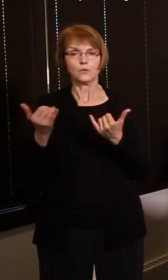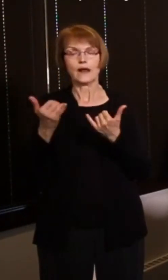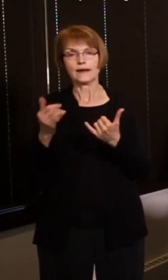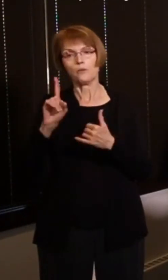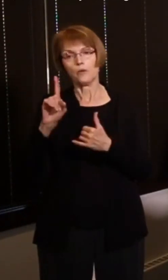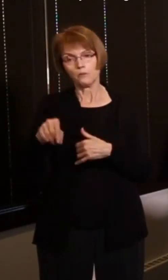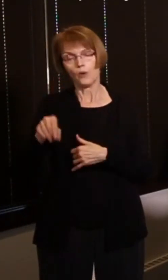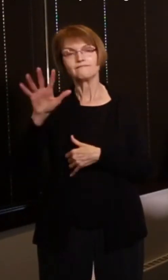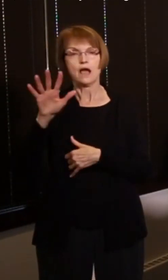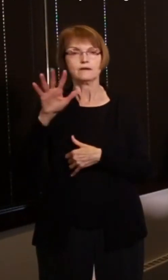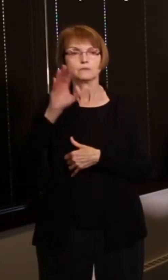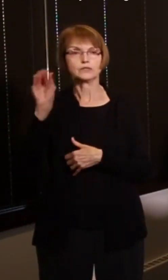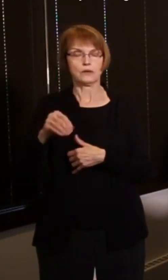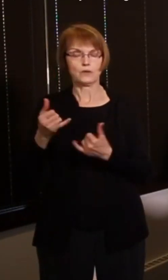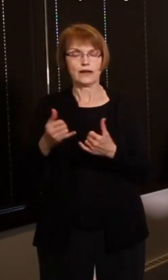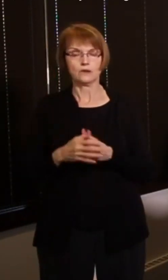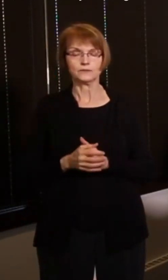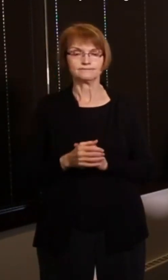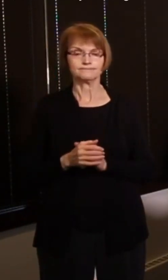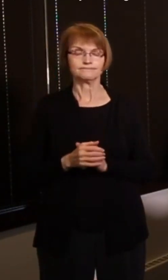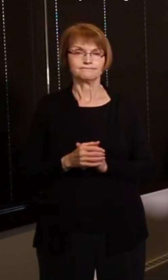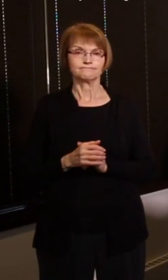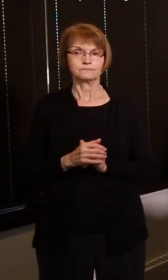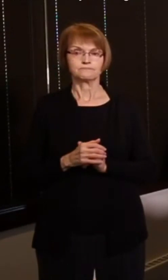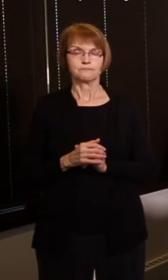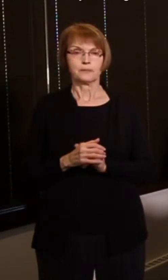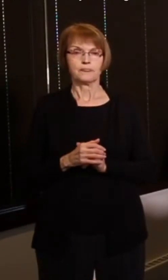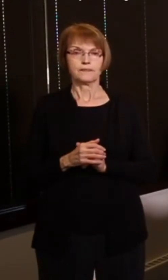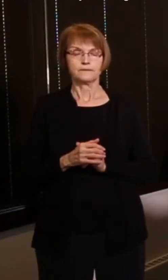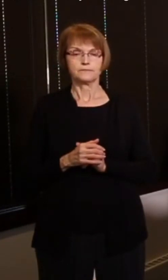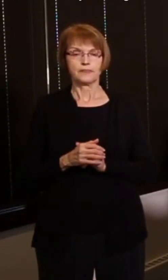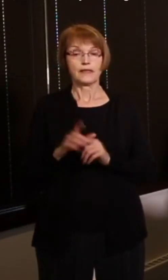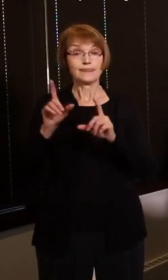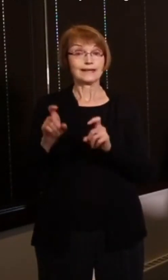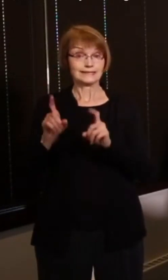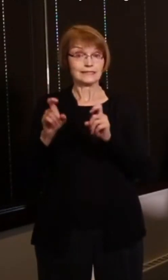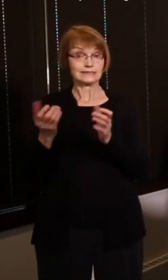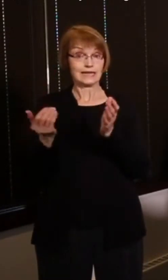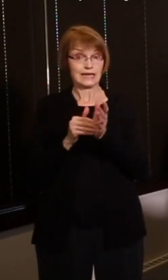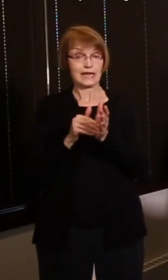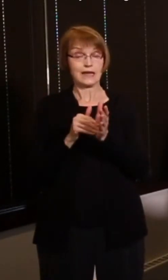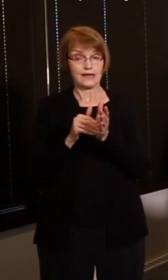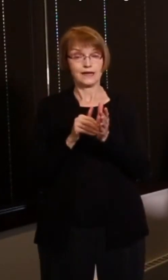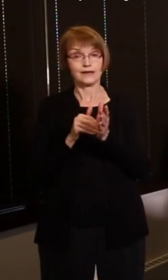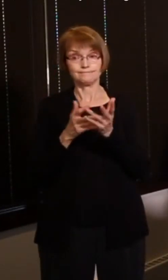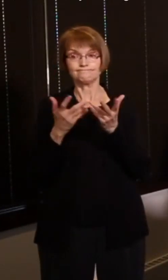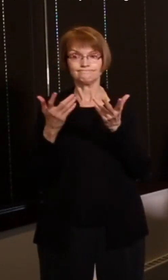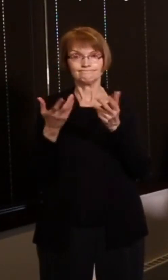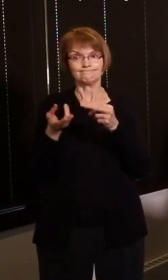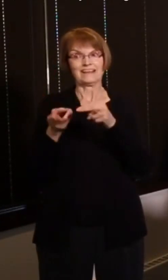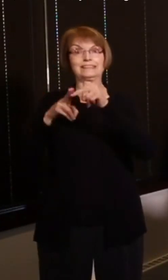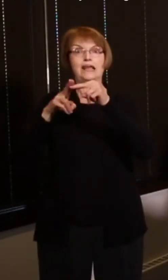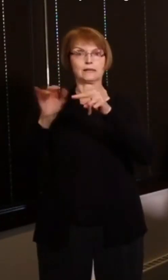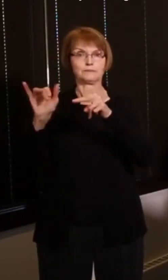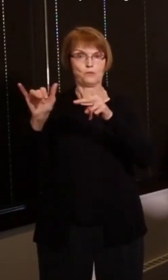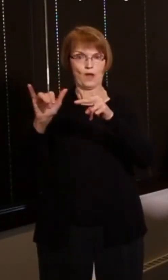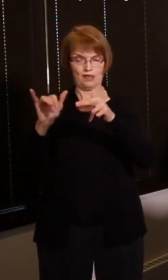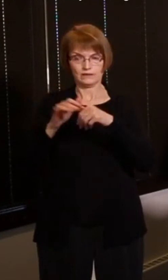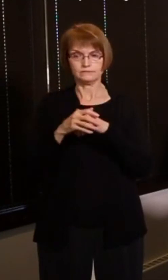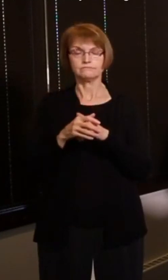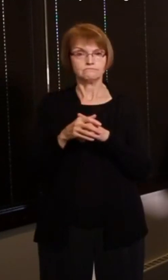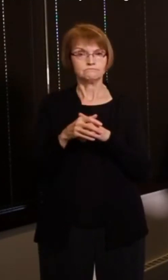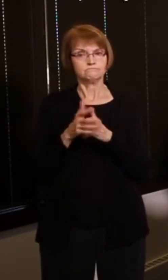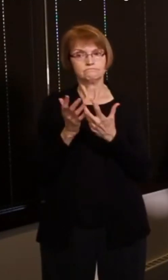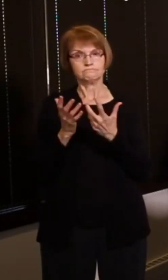around 1.5% right now. Our testing, again, has tacked up as well, and that